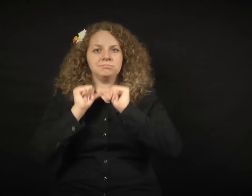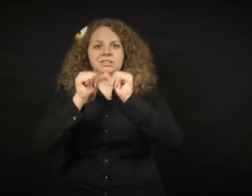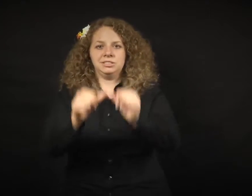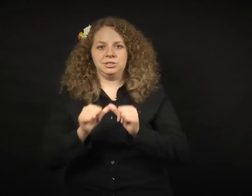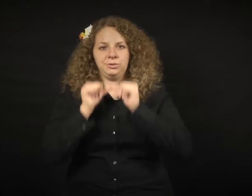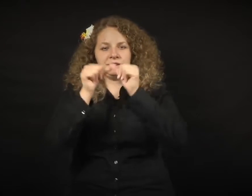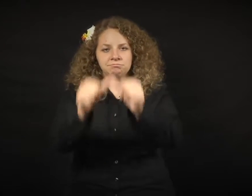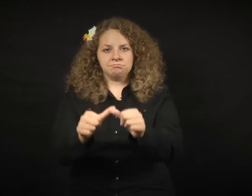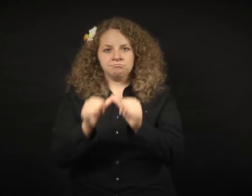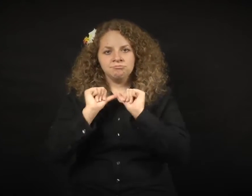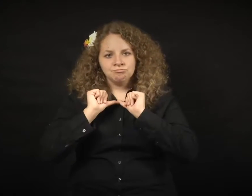continuing.